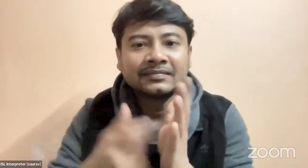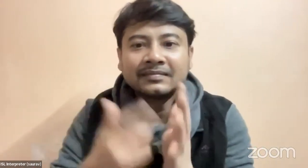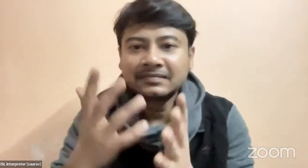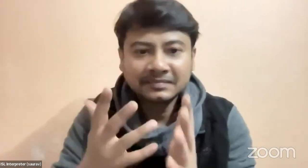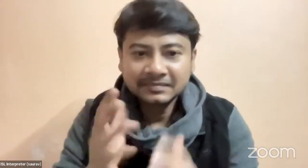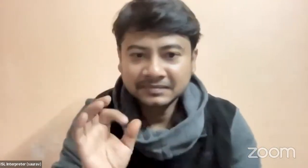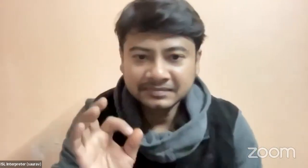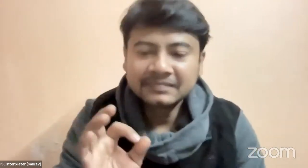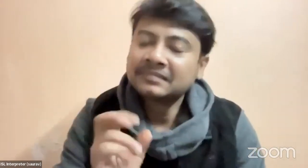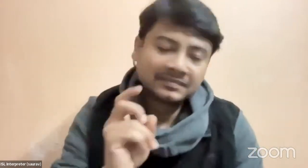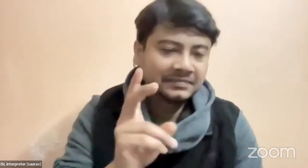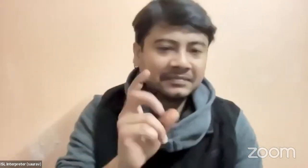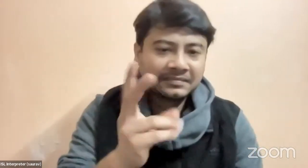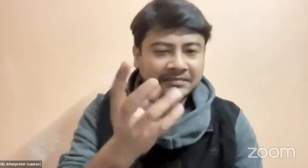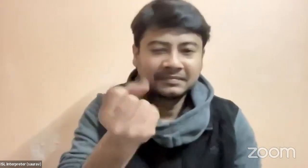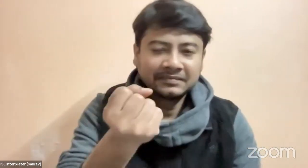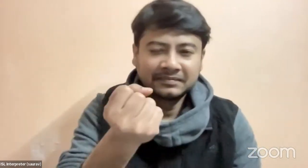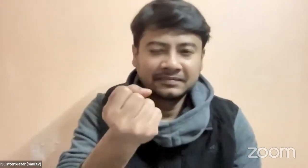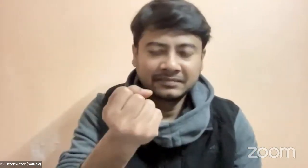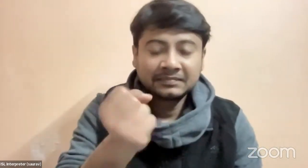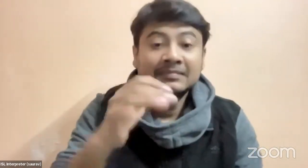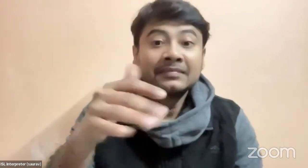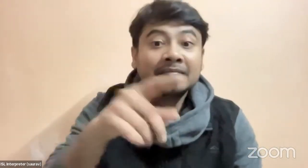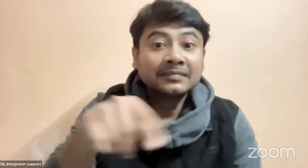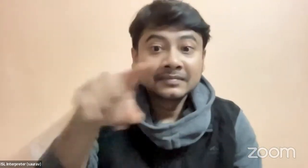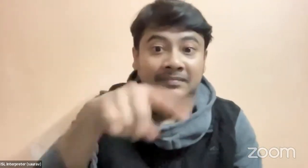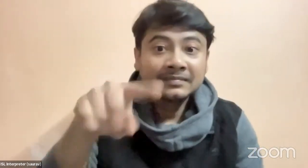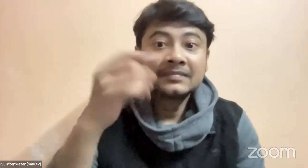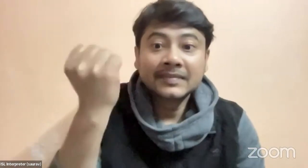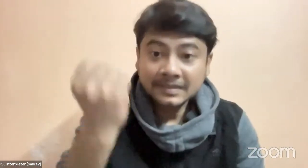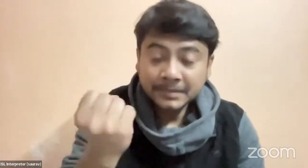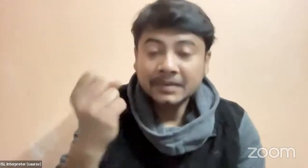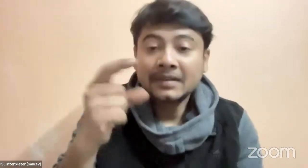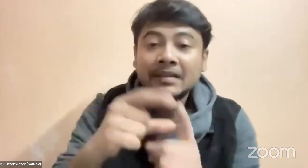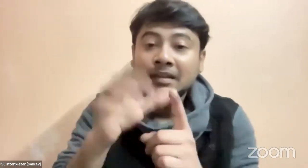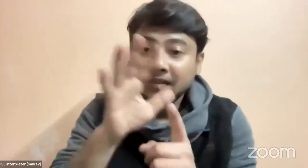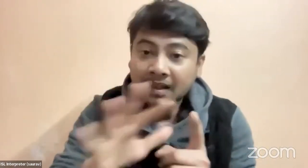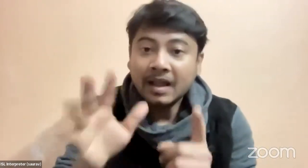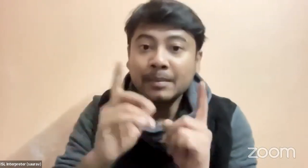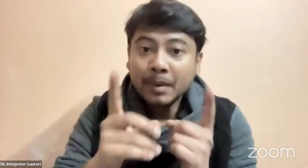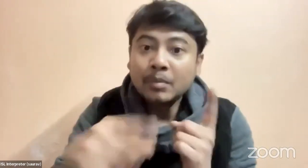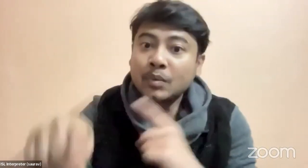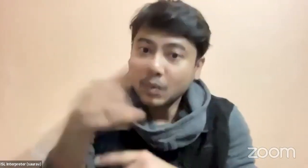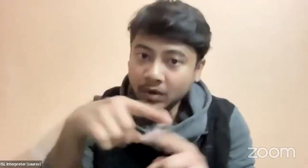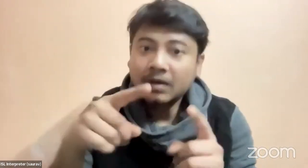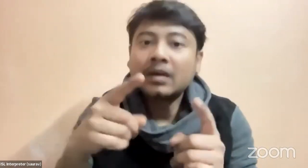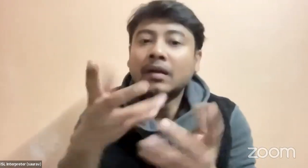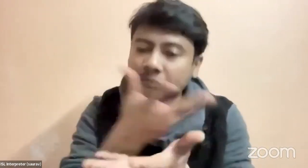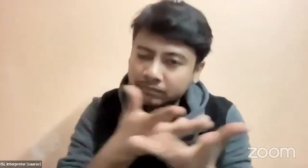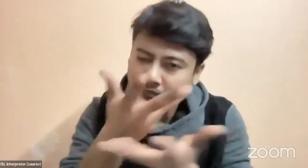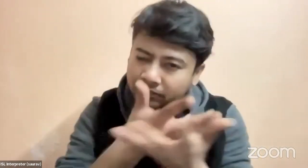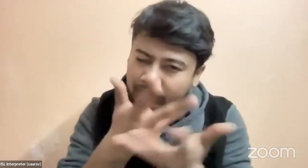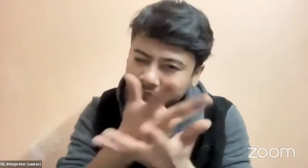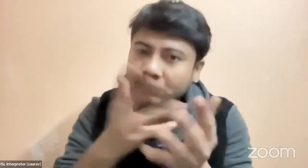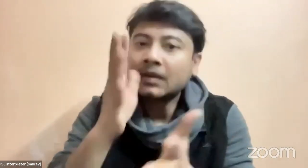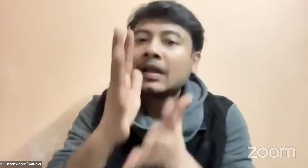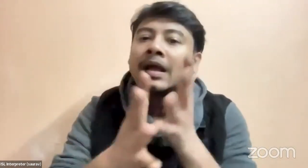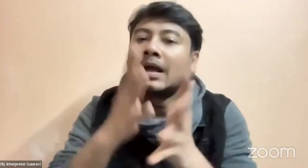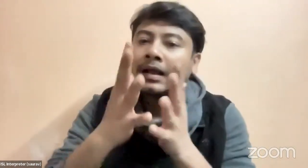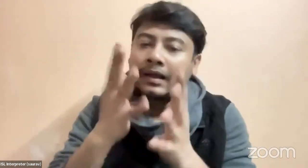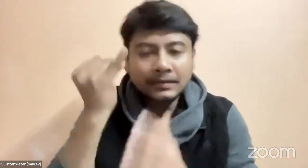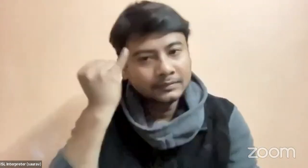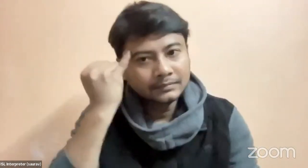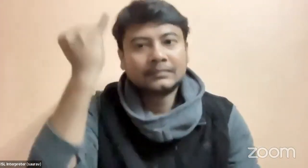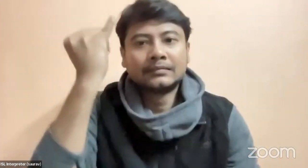Okay, if we don't have, then Samir and Dayal Gauranga Prabhu, please discuss. And because all